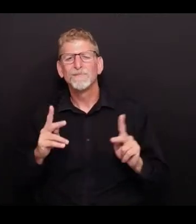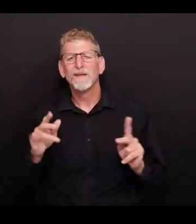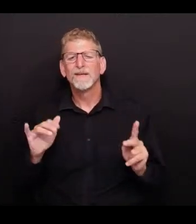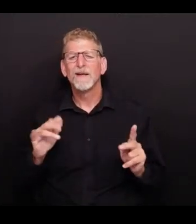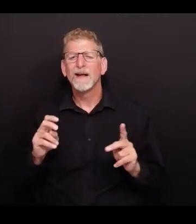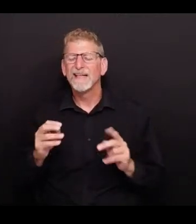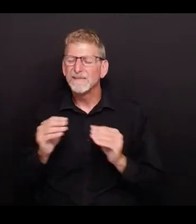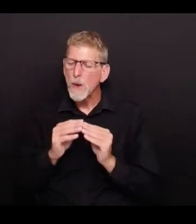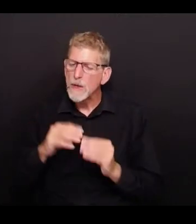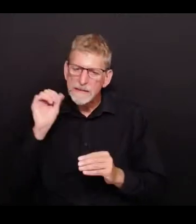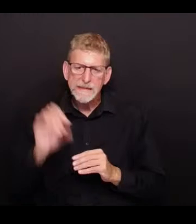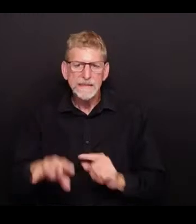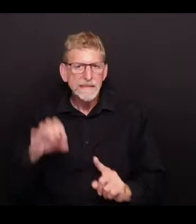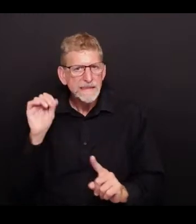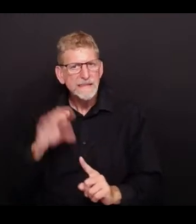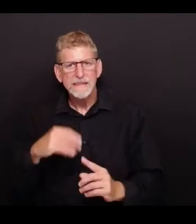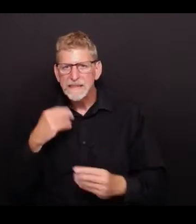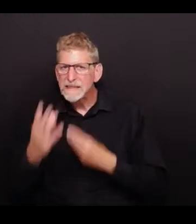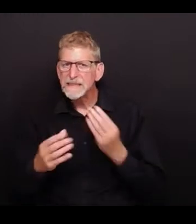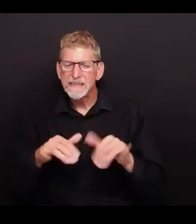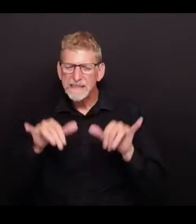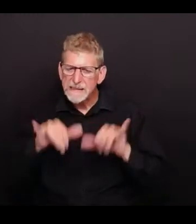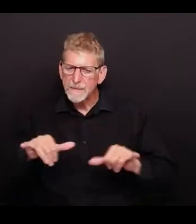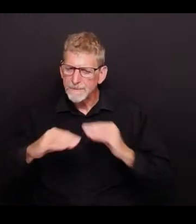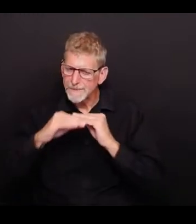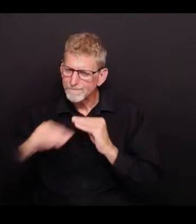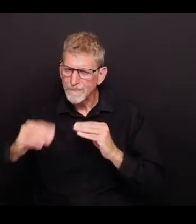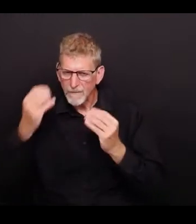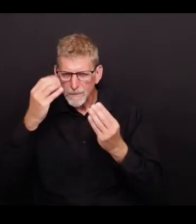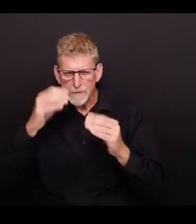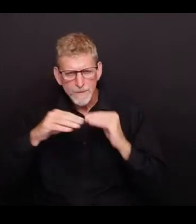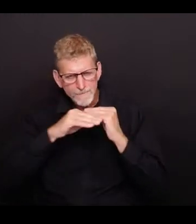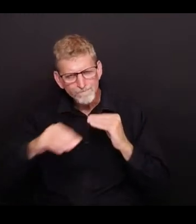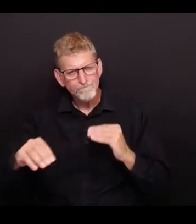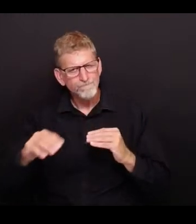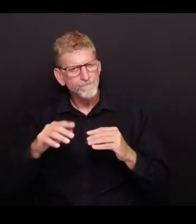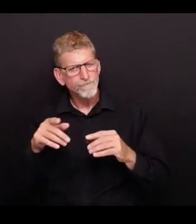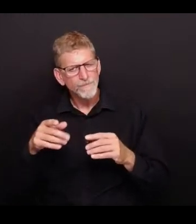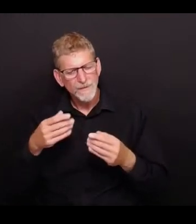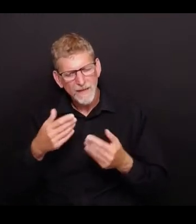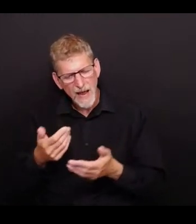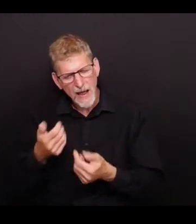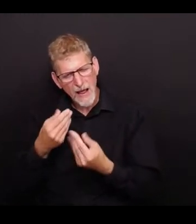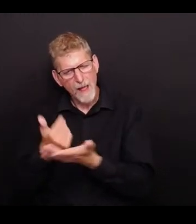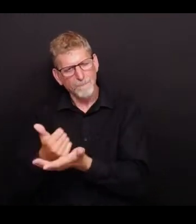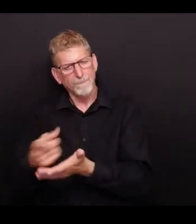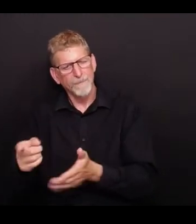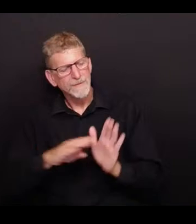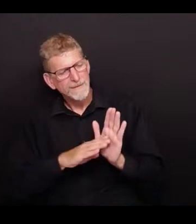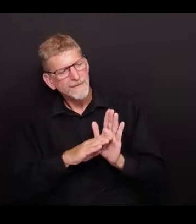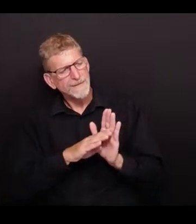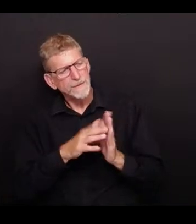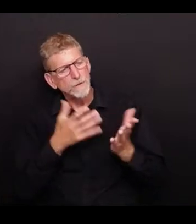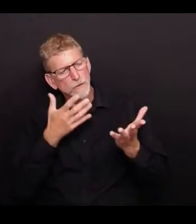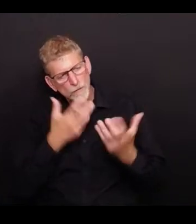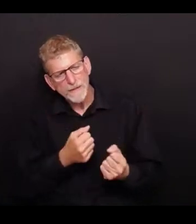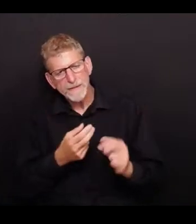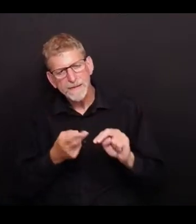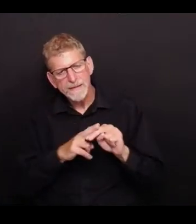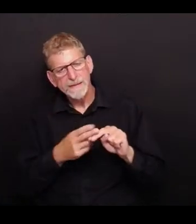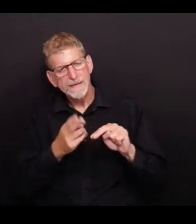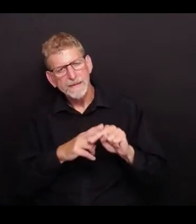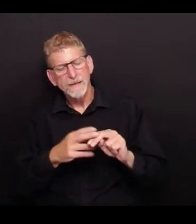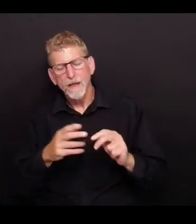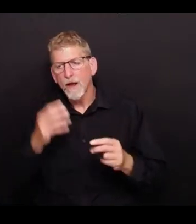having consistent ways to get information from trusted messengers from those, not only those communities